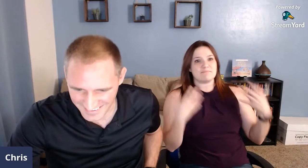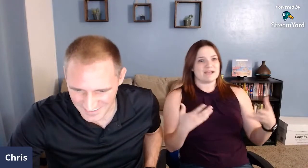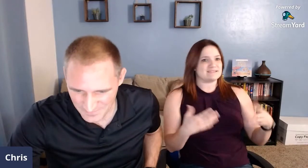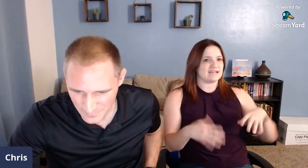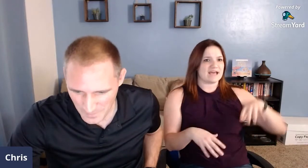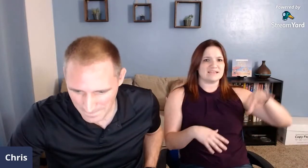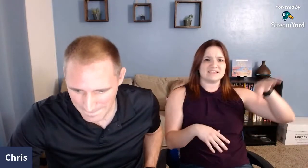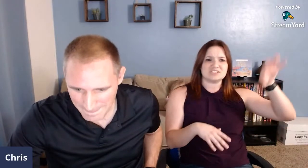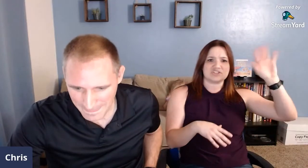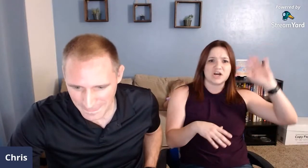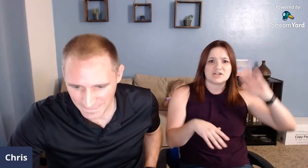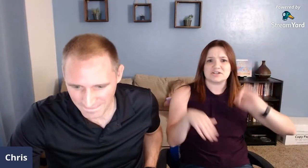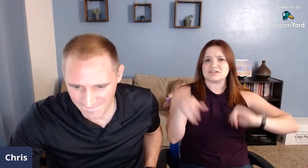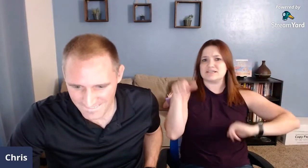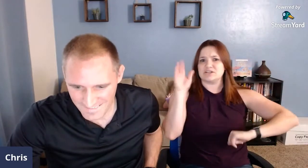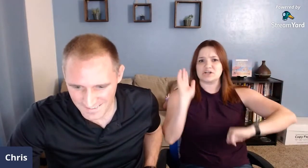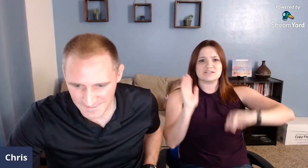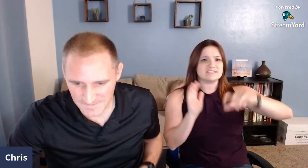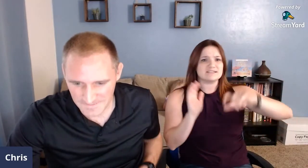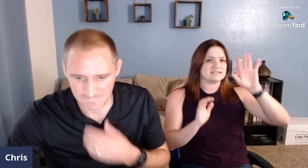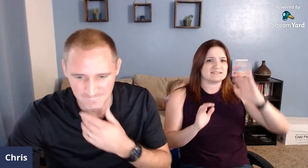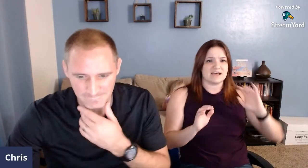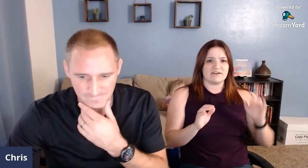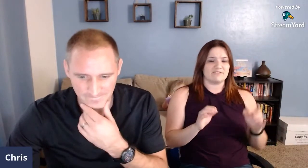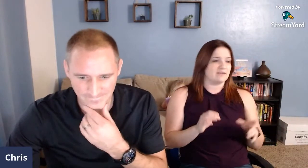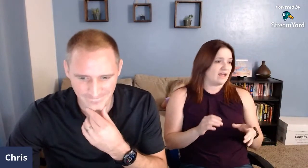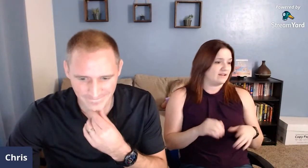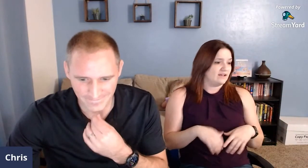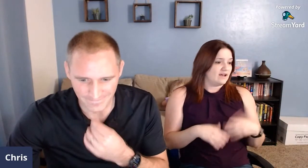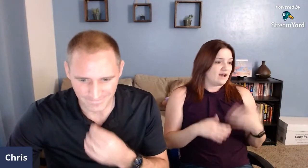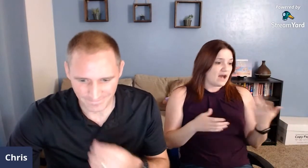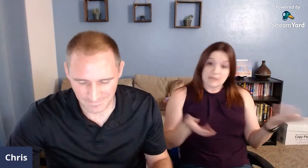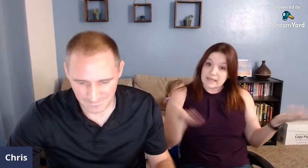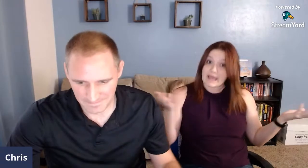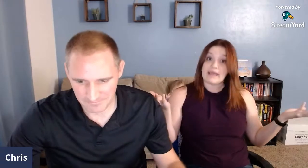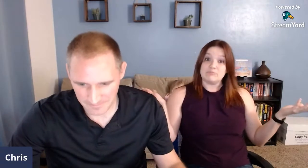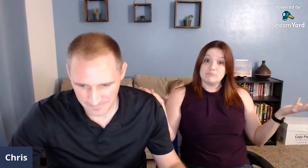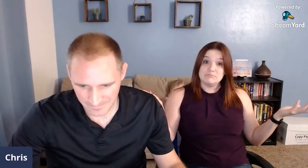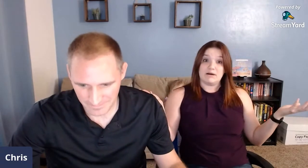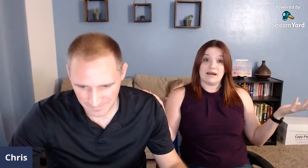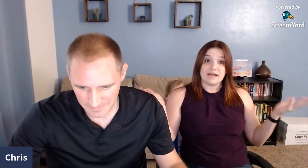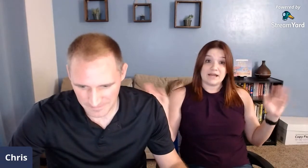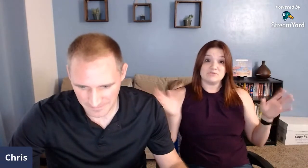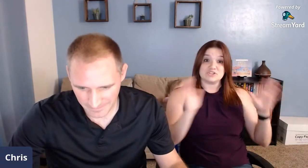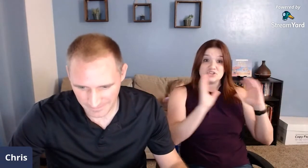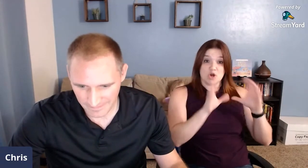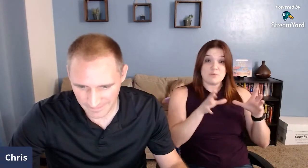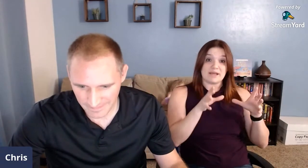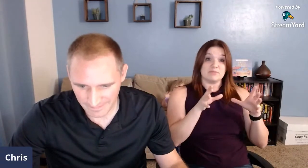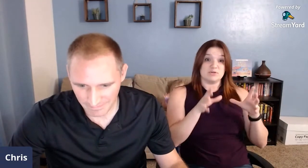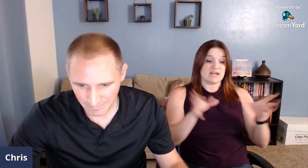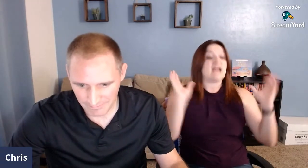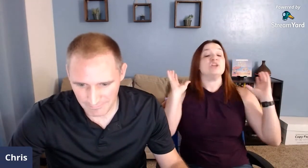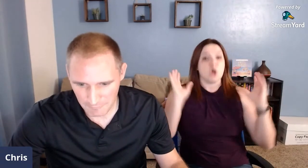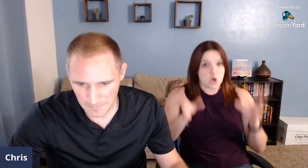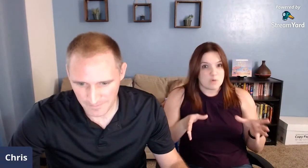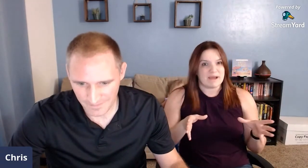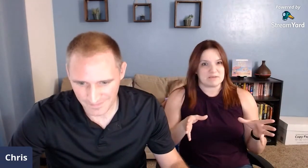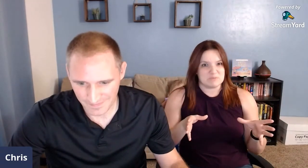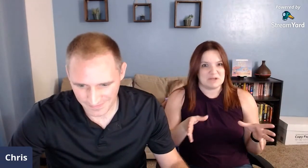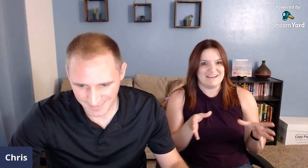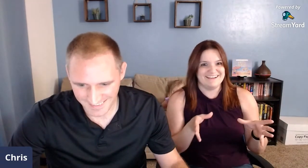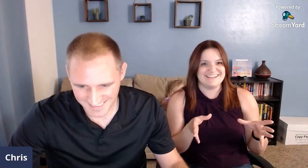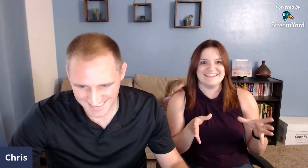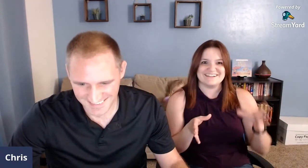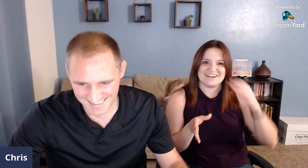so amazing. And then these doctors and nurses and stuff. And I'm like, hey, I don't just know my community. I know